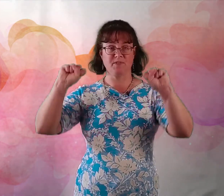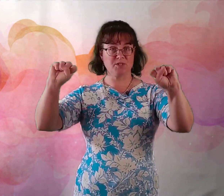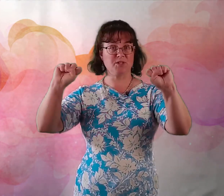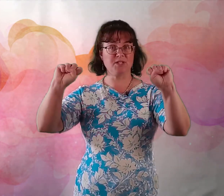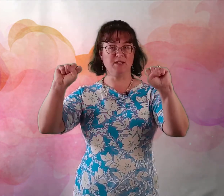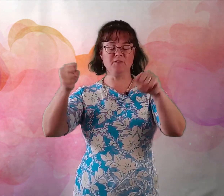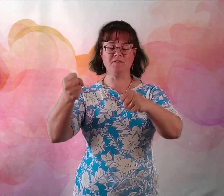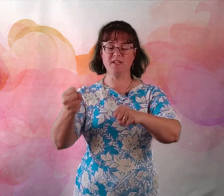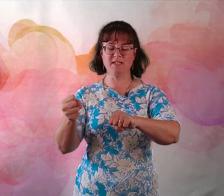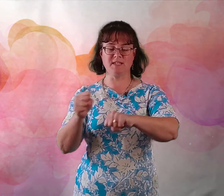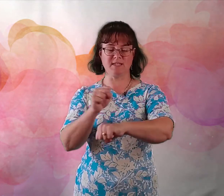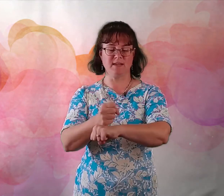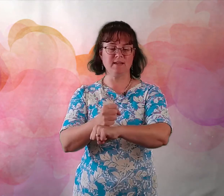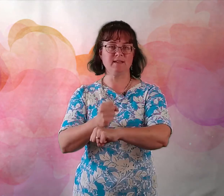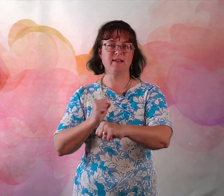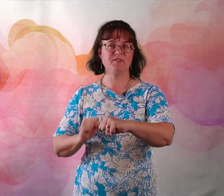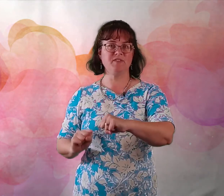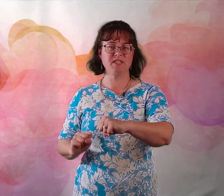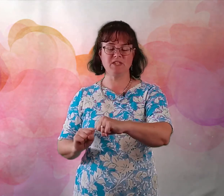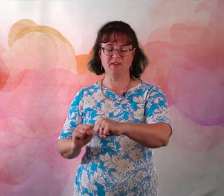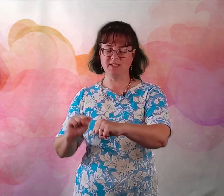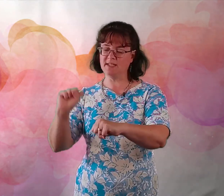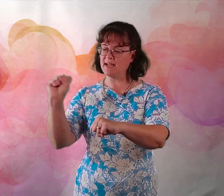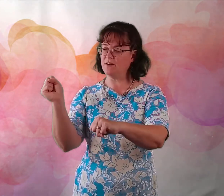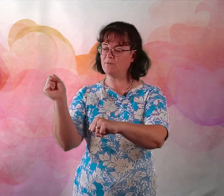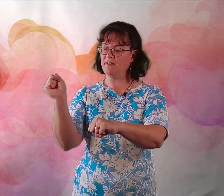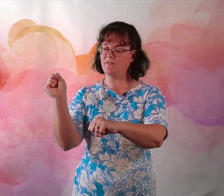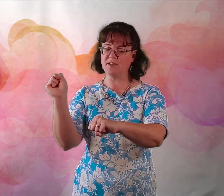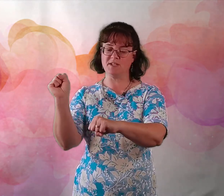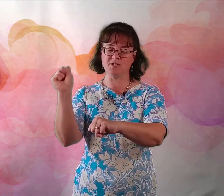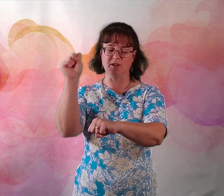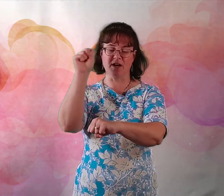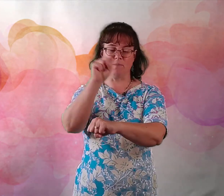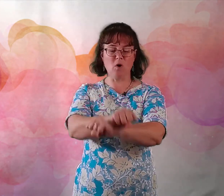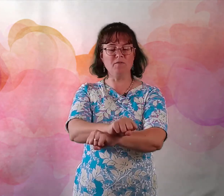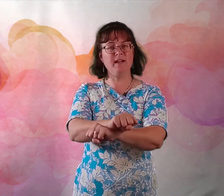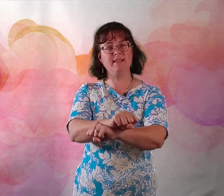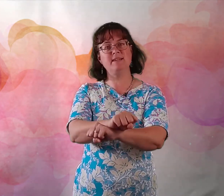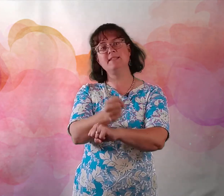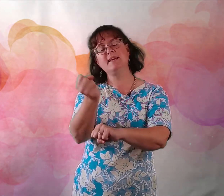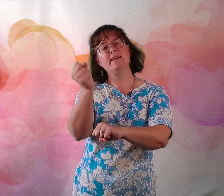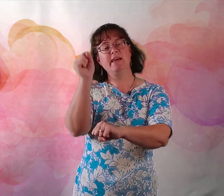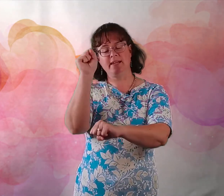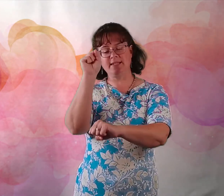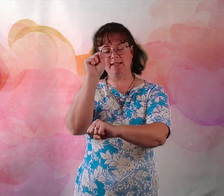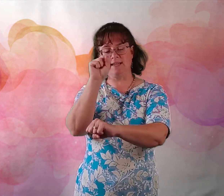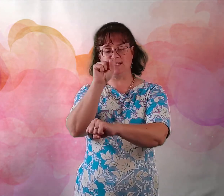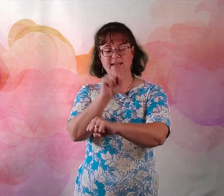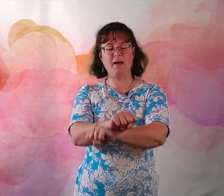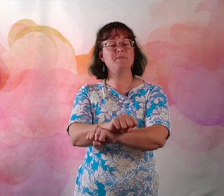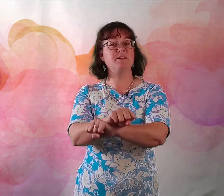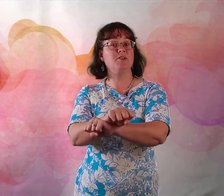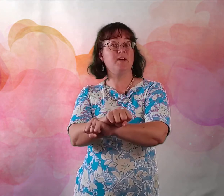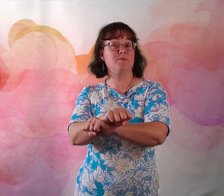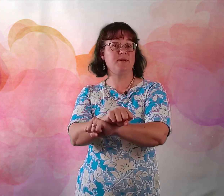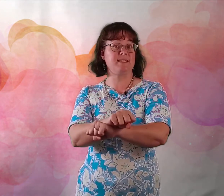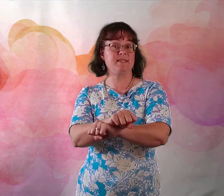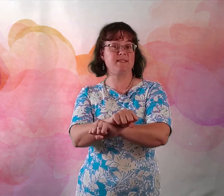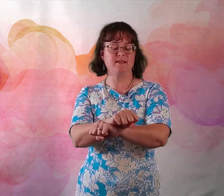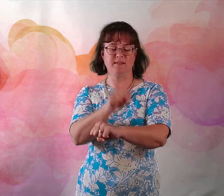So you take your fists, left fist is facing down, your right fist is going to come over like this until it taps on your other wrist. This